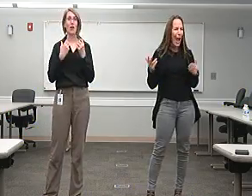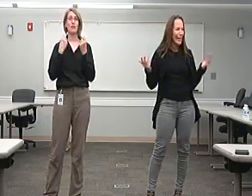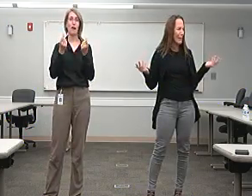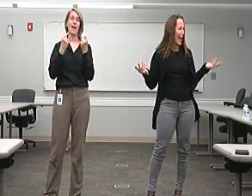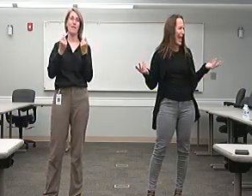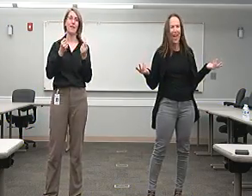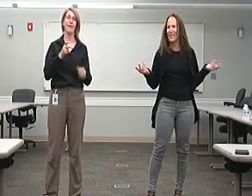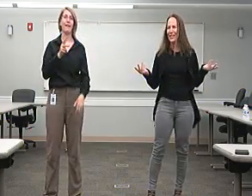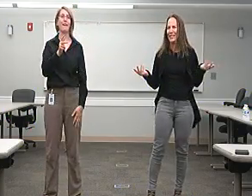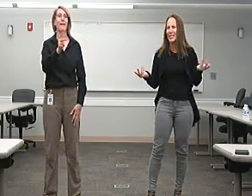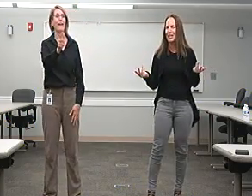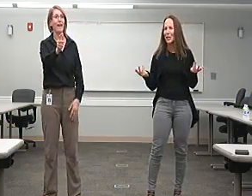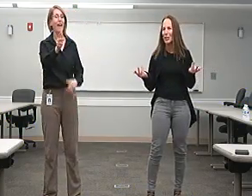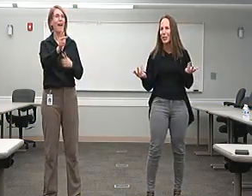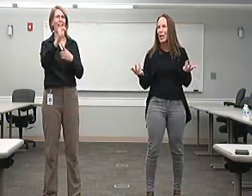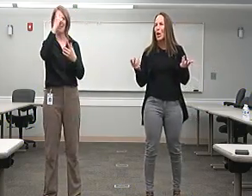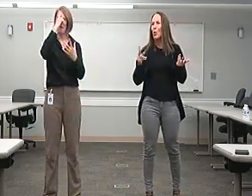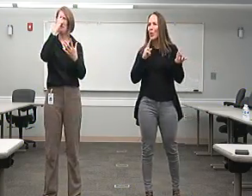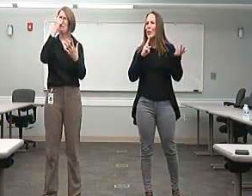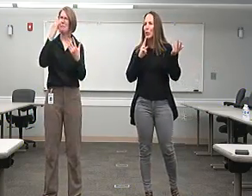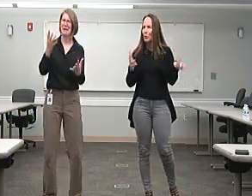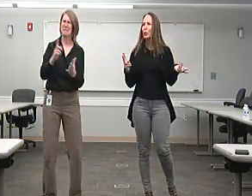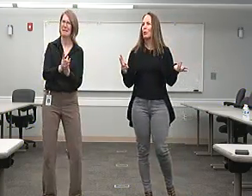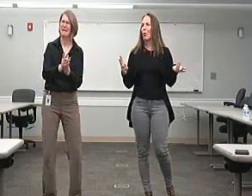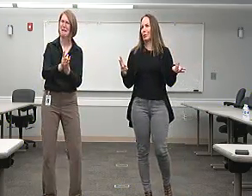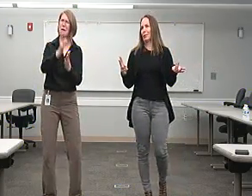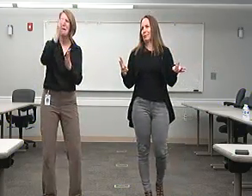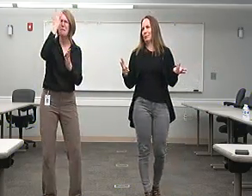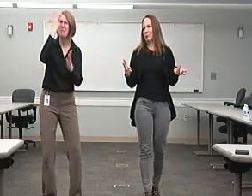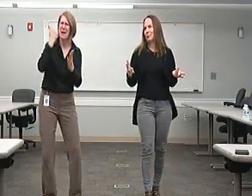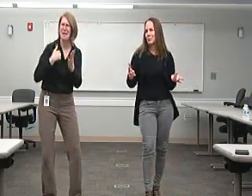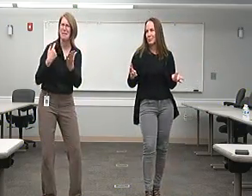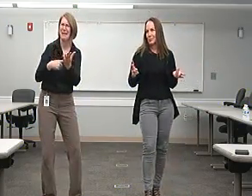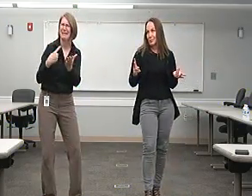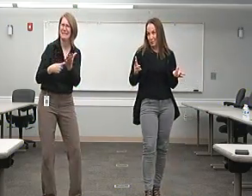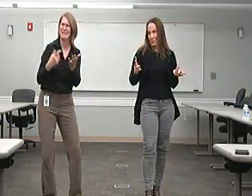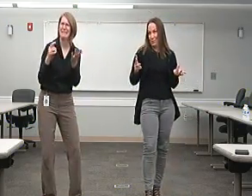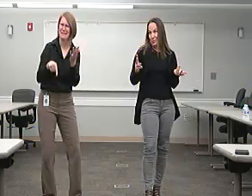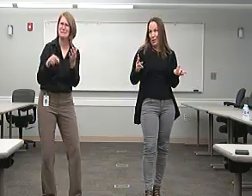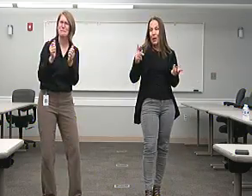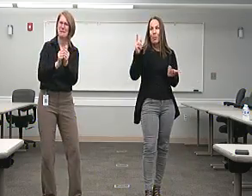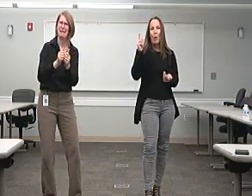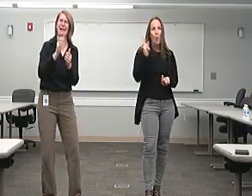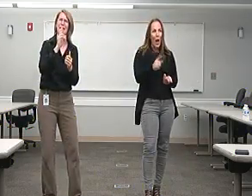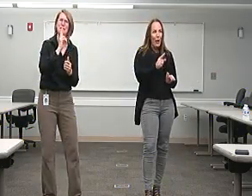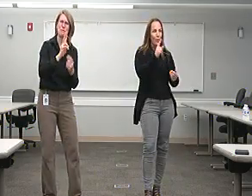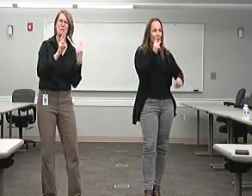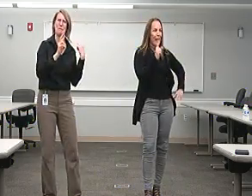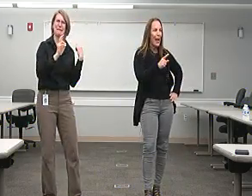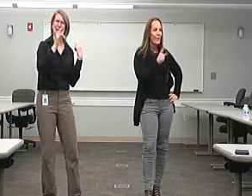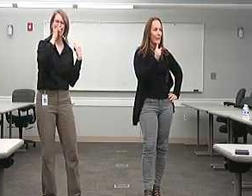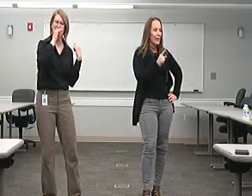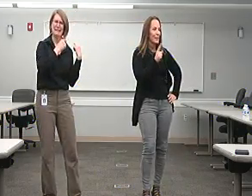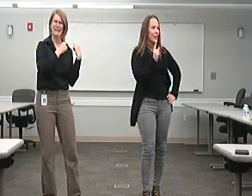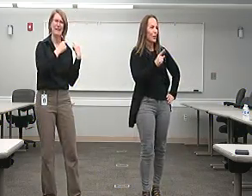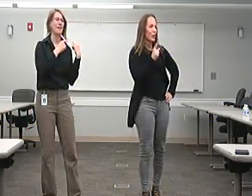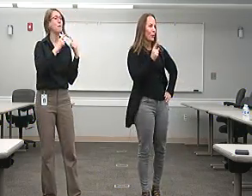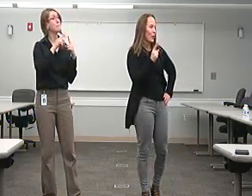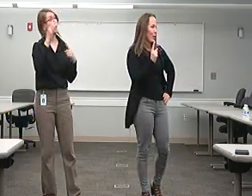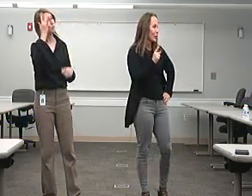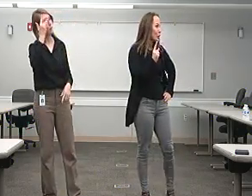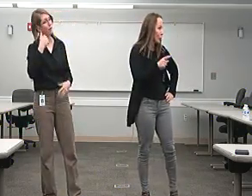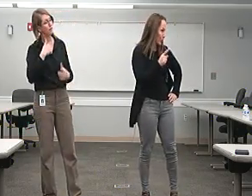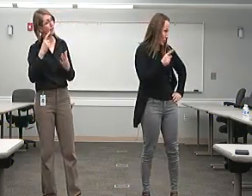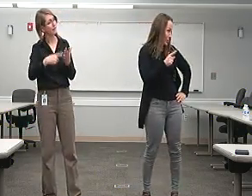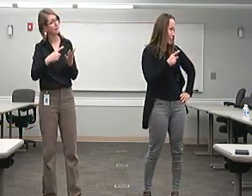this discussion with a 2-year-old? But why was I having that discussion with my 2-year-old is a